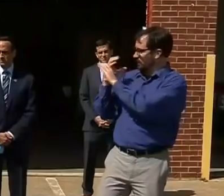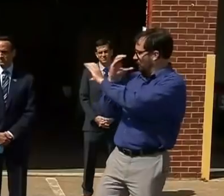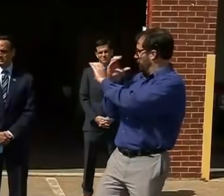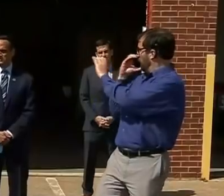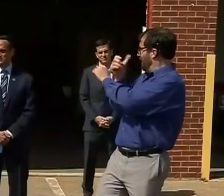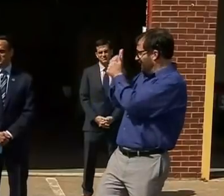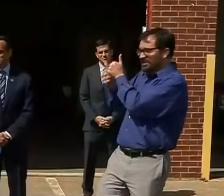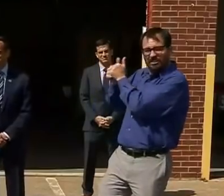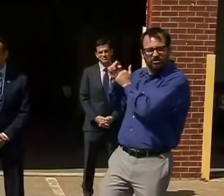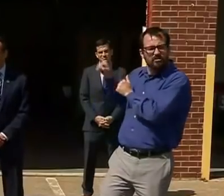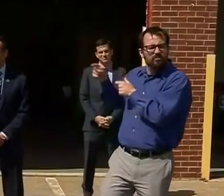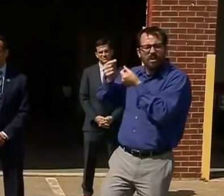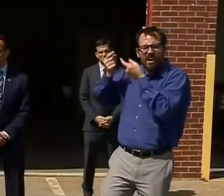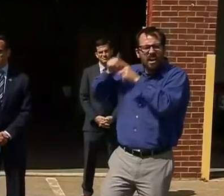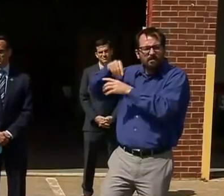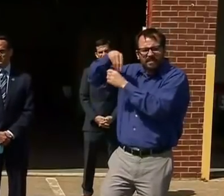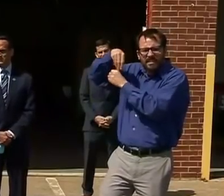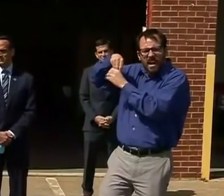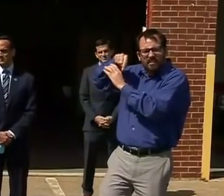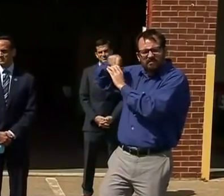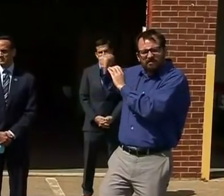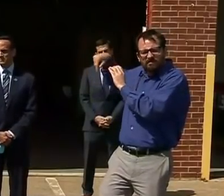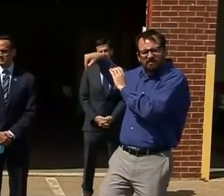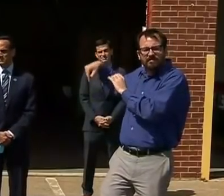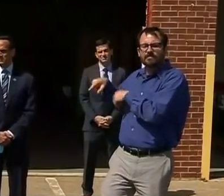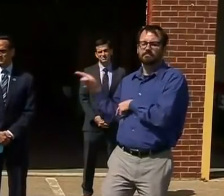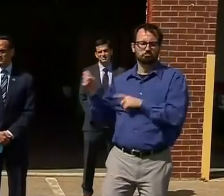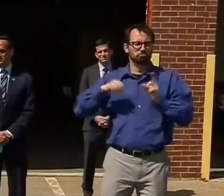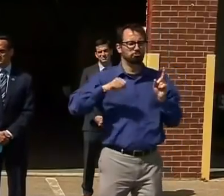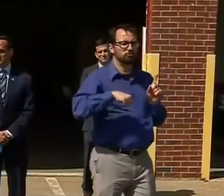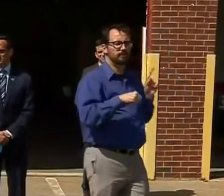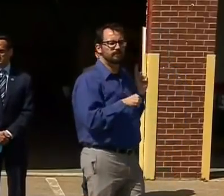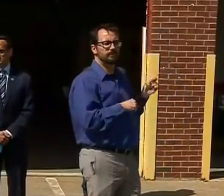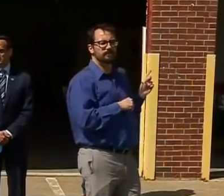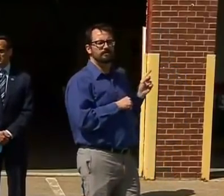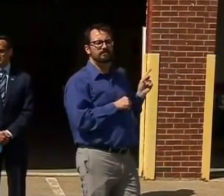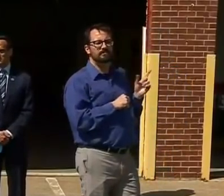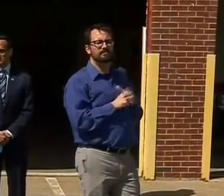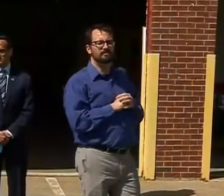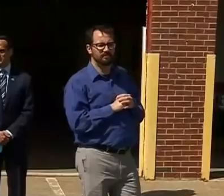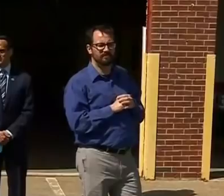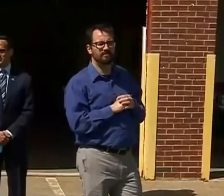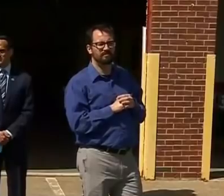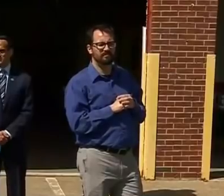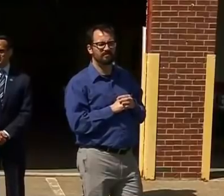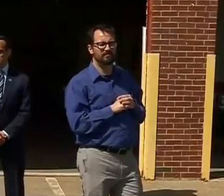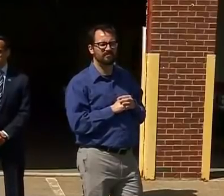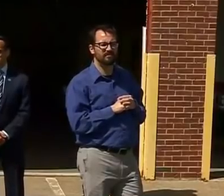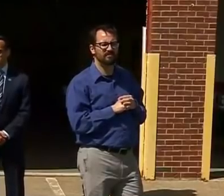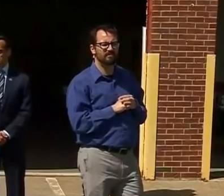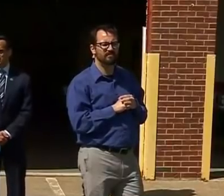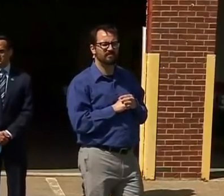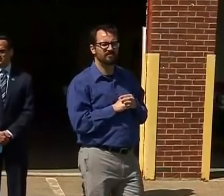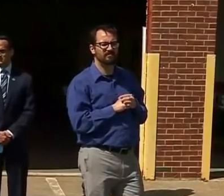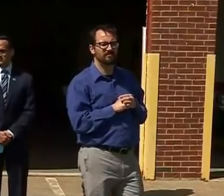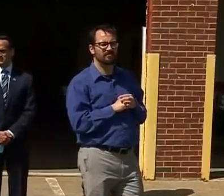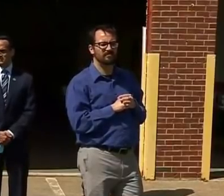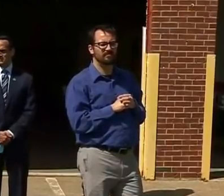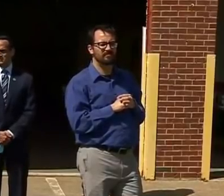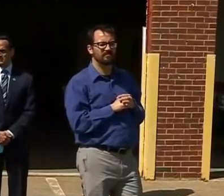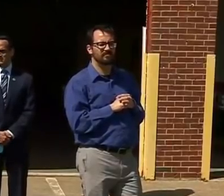the Battelle system, similar to one that was deployed at the other sites in the U.S., the three original